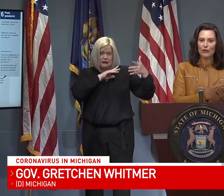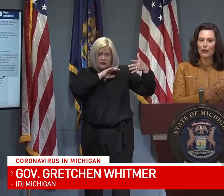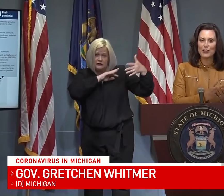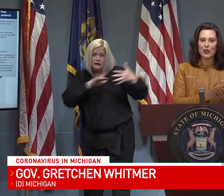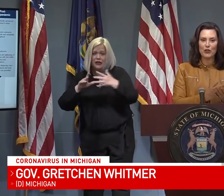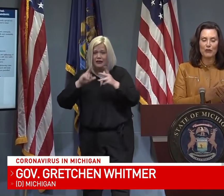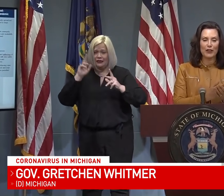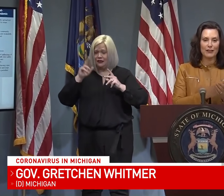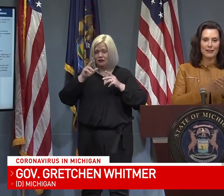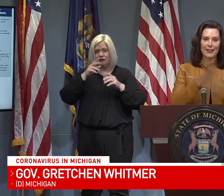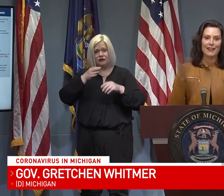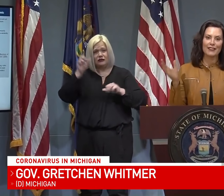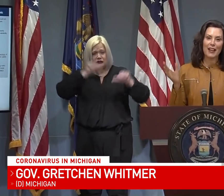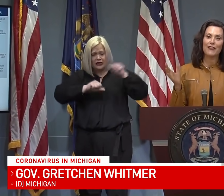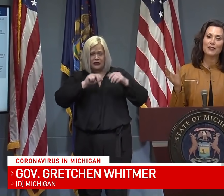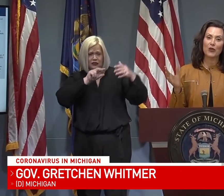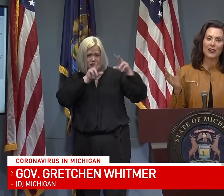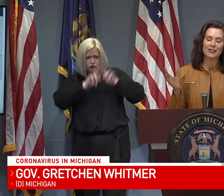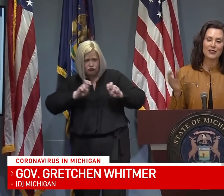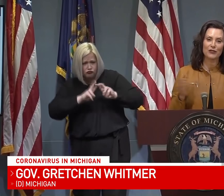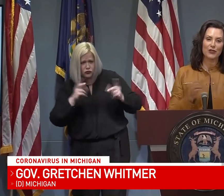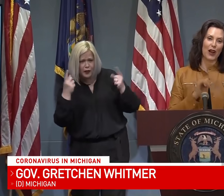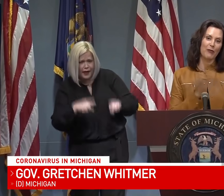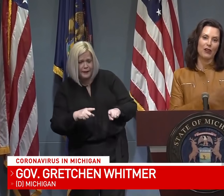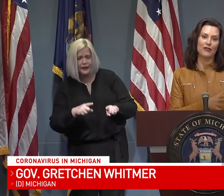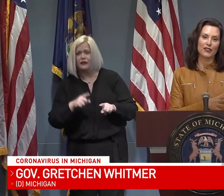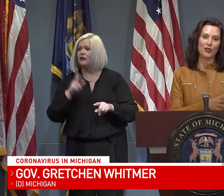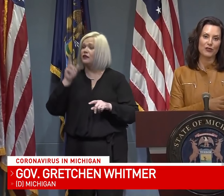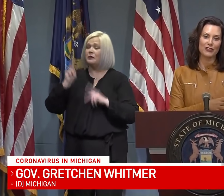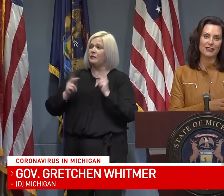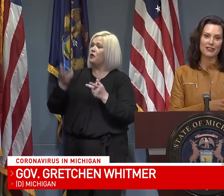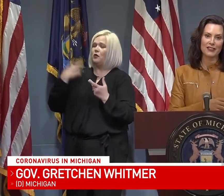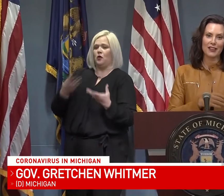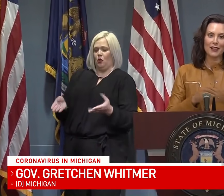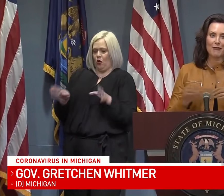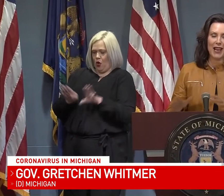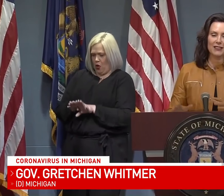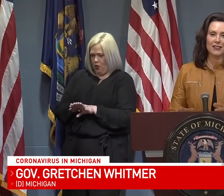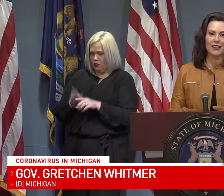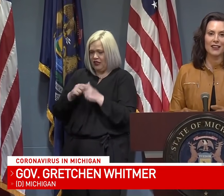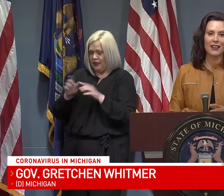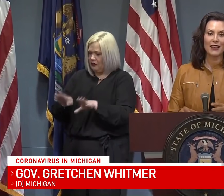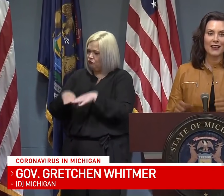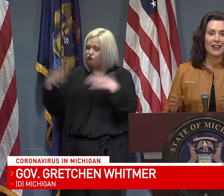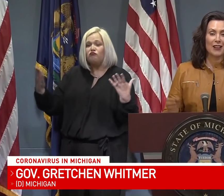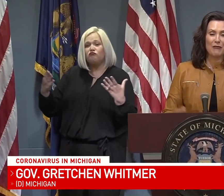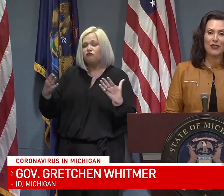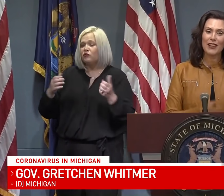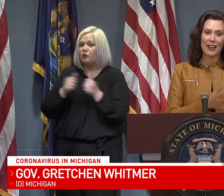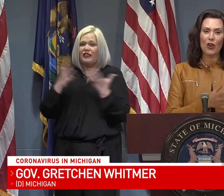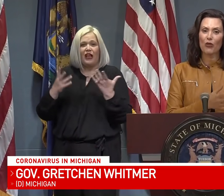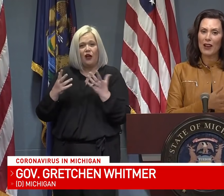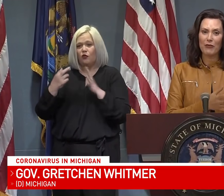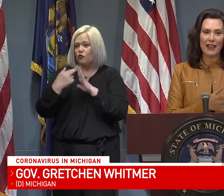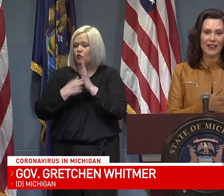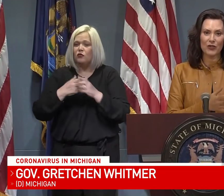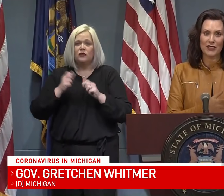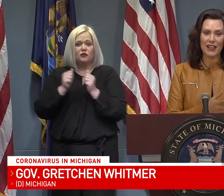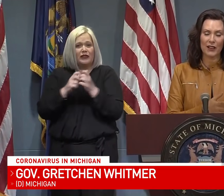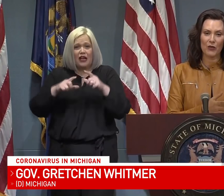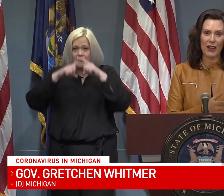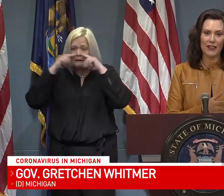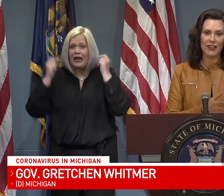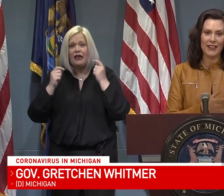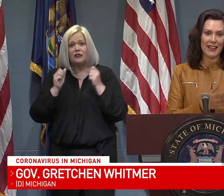who resume life as it was, who drop all of the social distancing and the masking, can go right back into